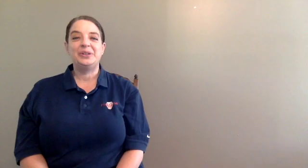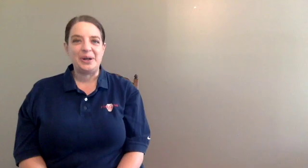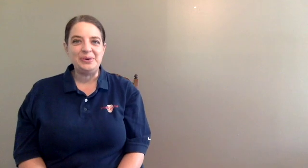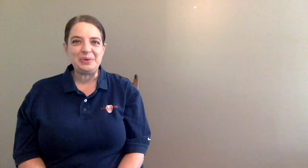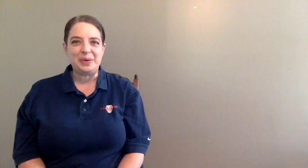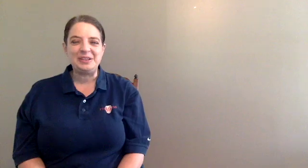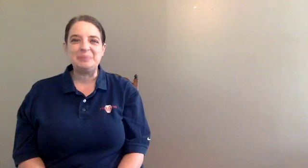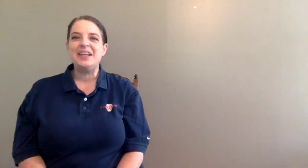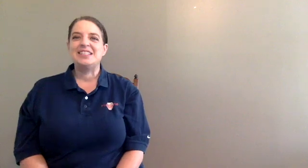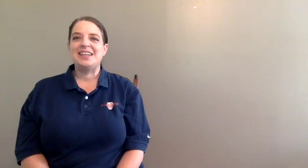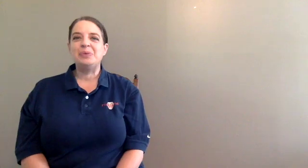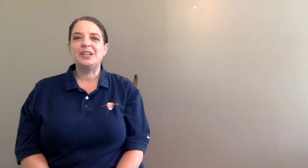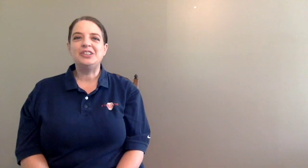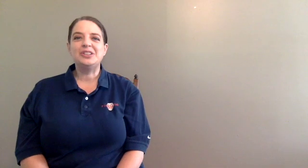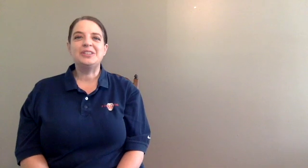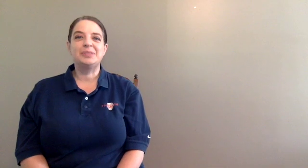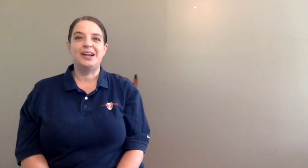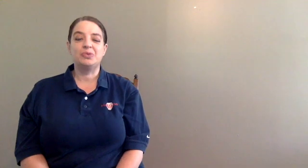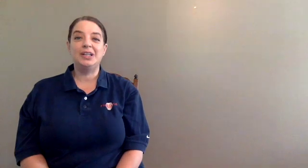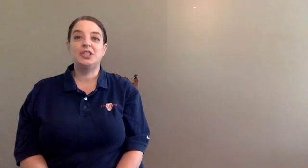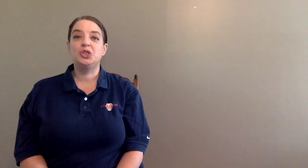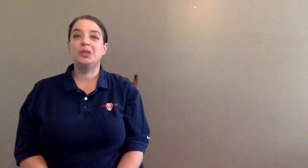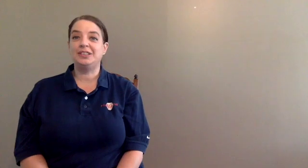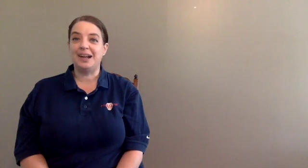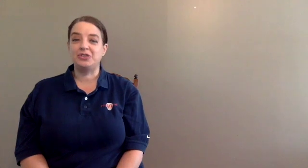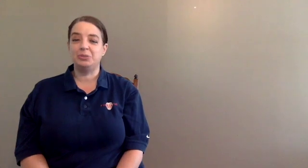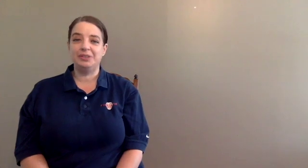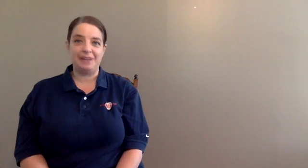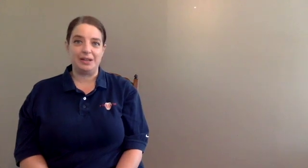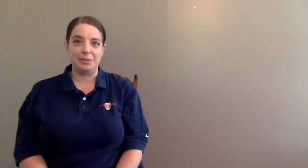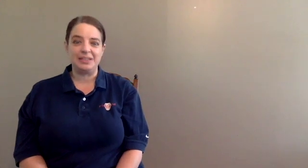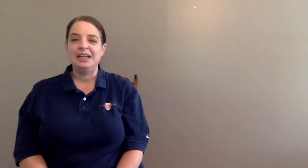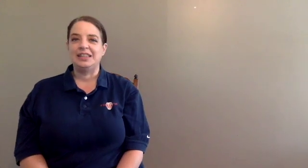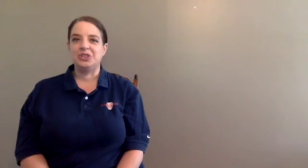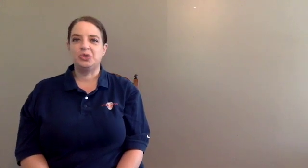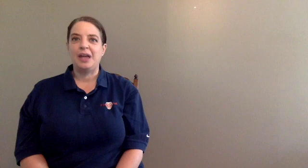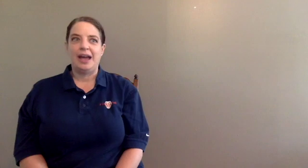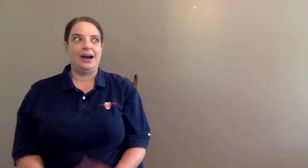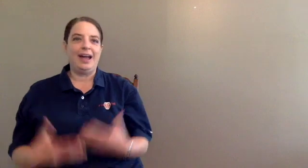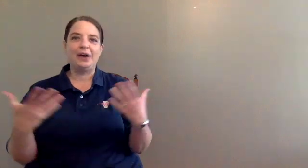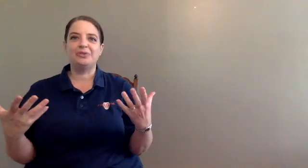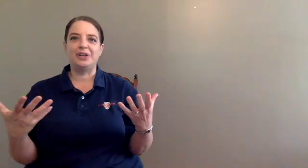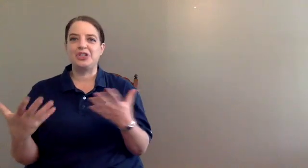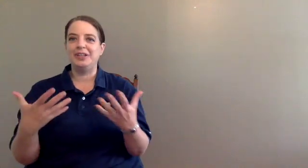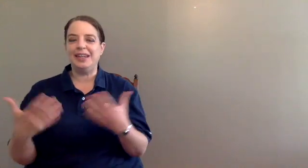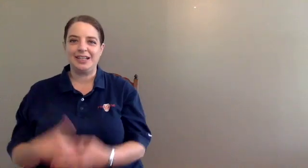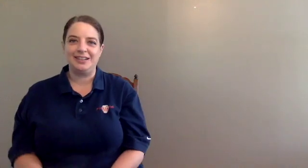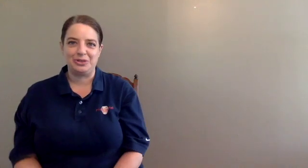Hello and welcome. Today we're going to learn some signs related to the classroom environment. This is how to function in a classroom